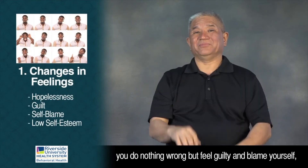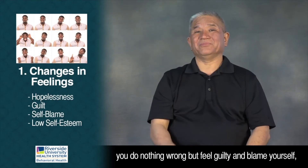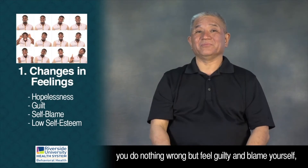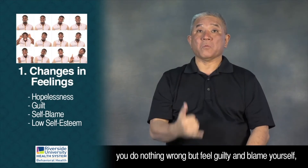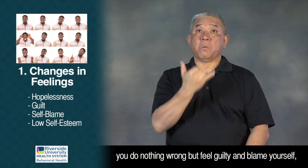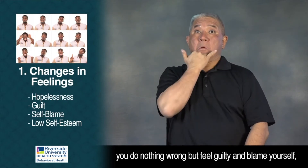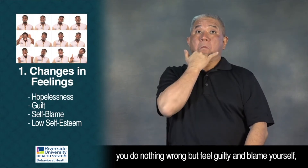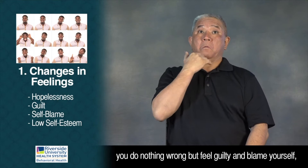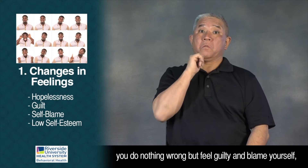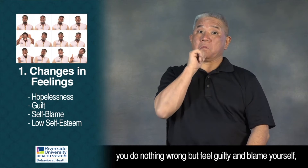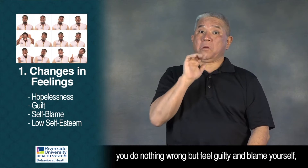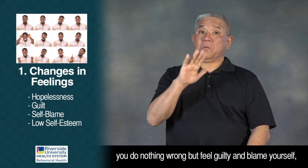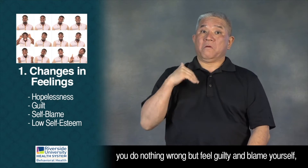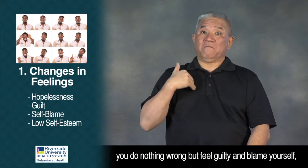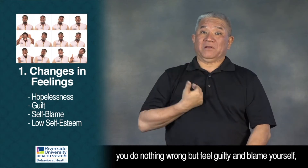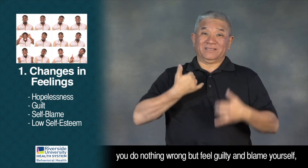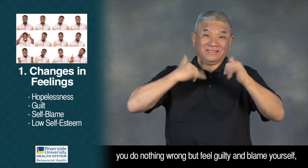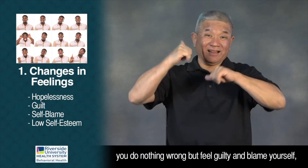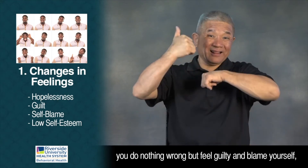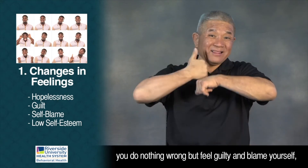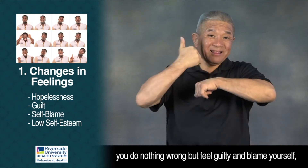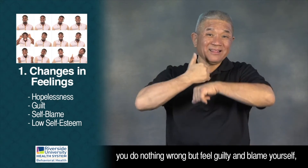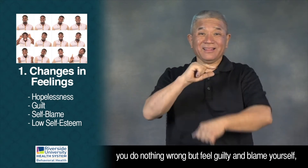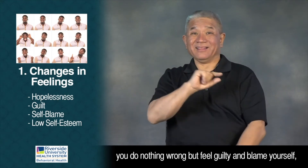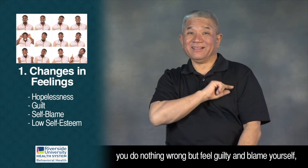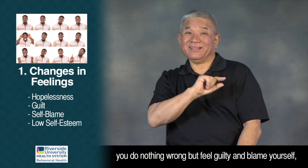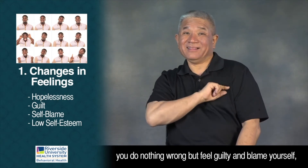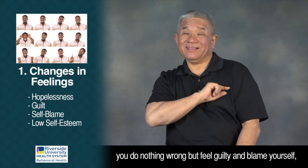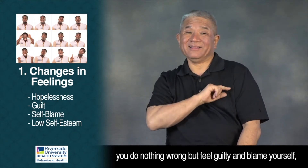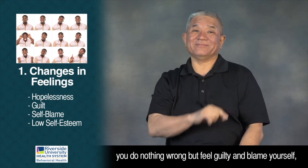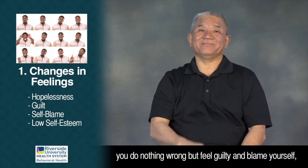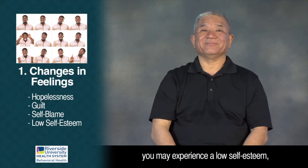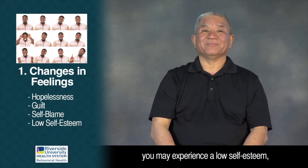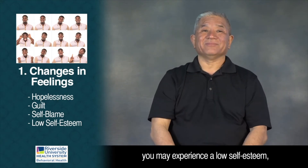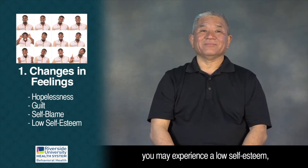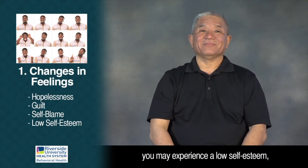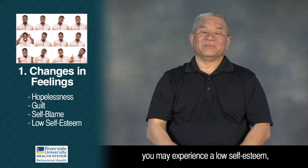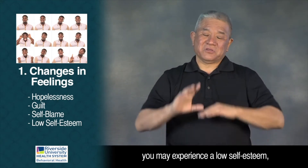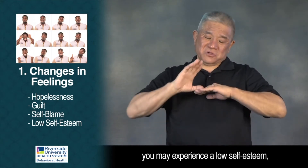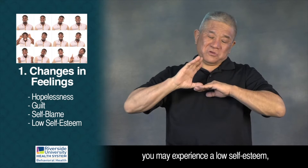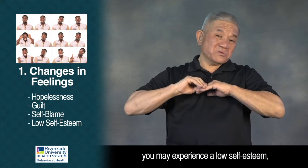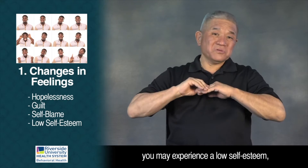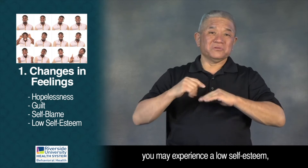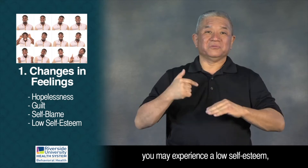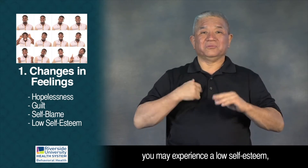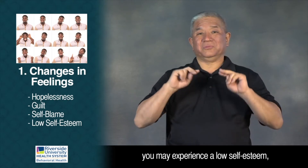You do nothing wrong but feel guilty and blame yourself. You may experience a low